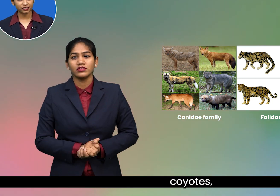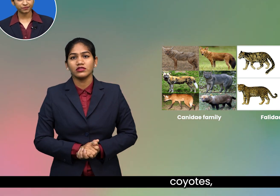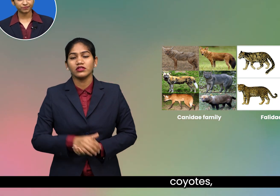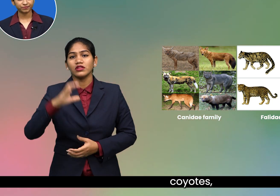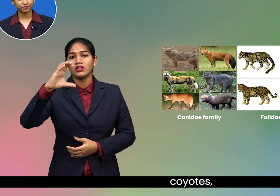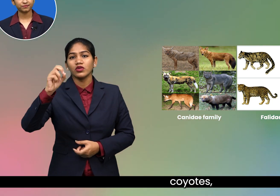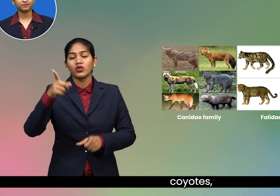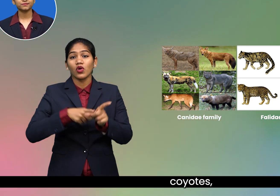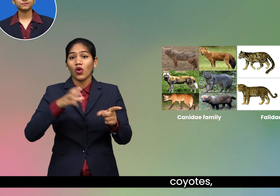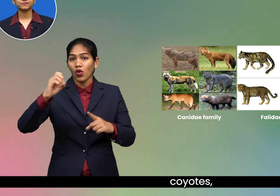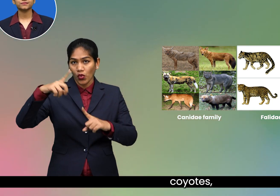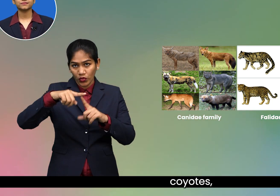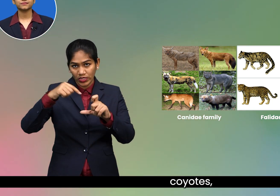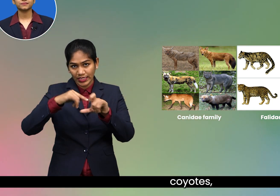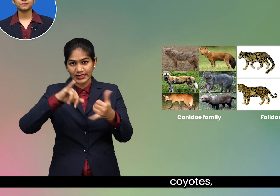coyotes,